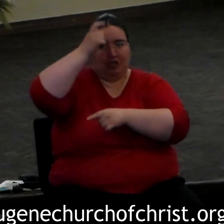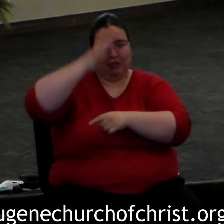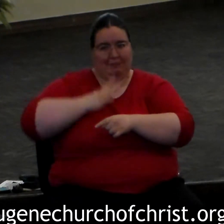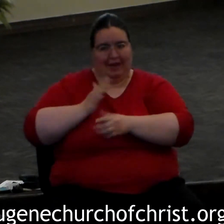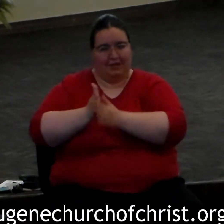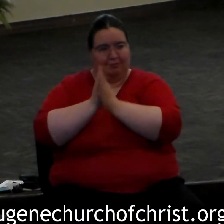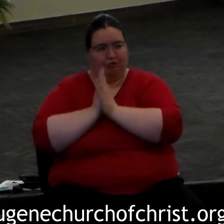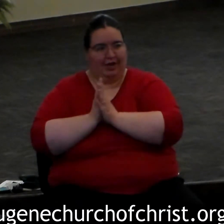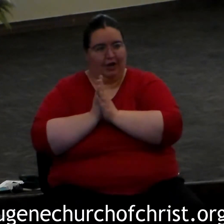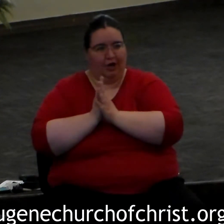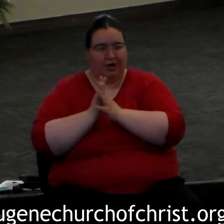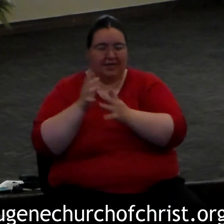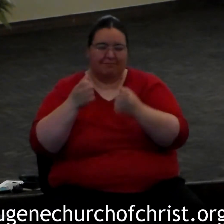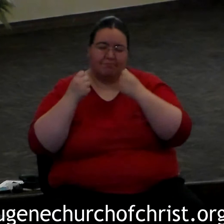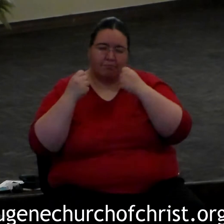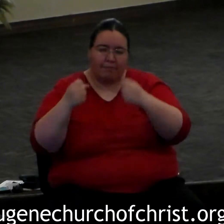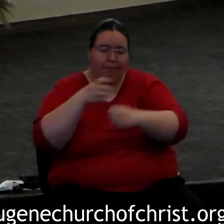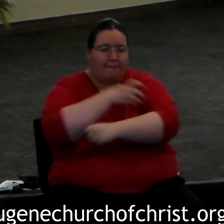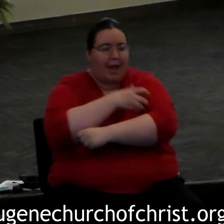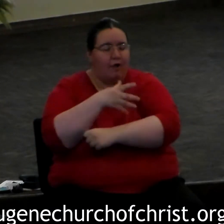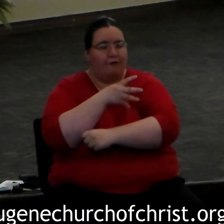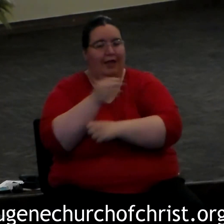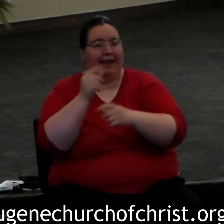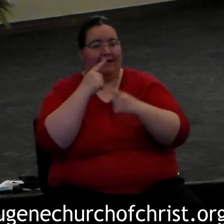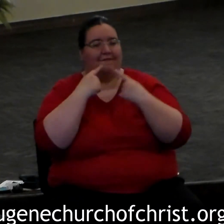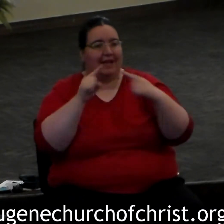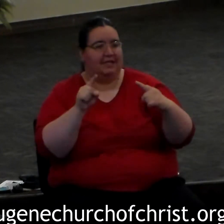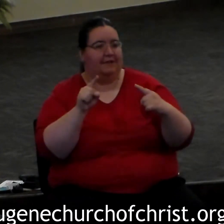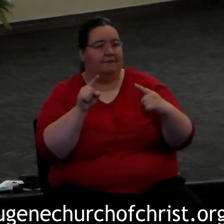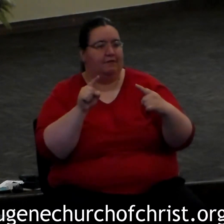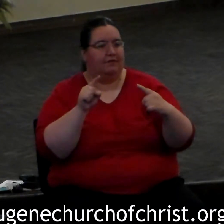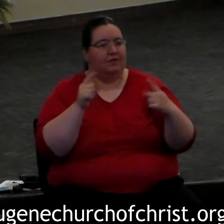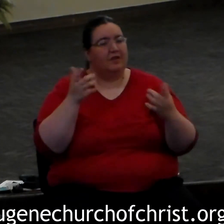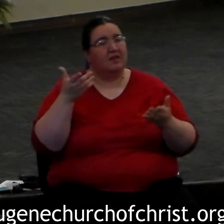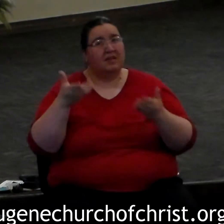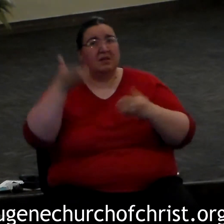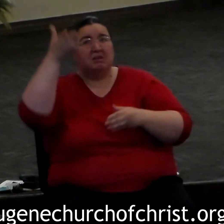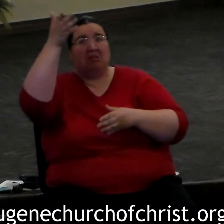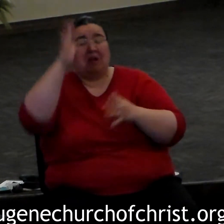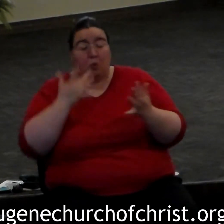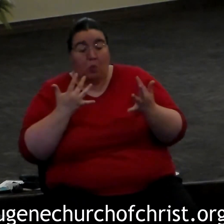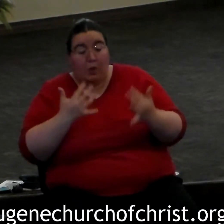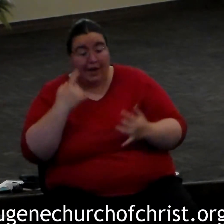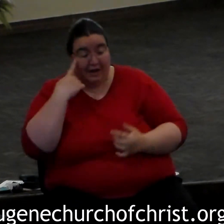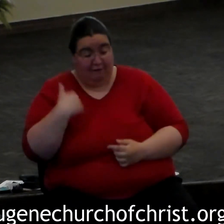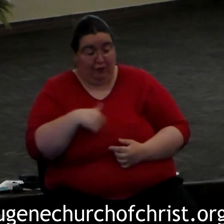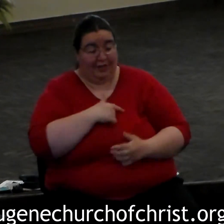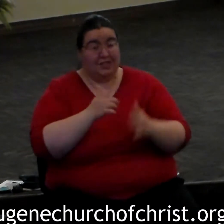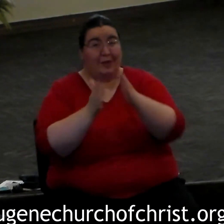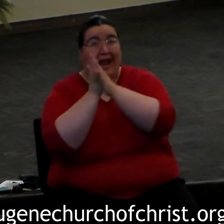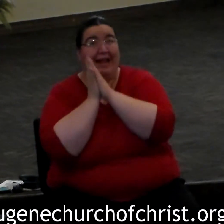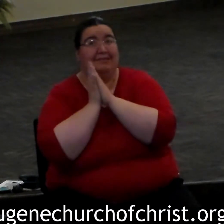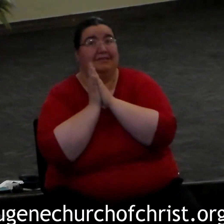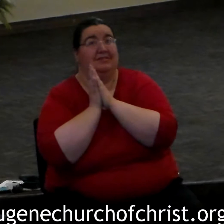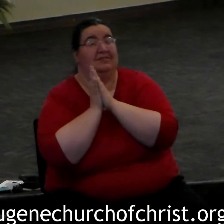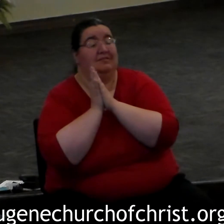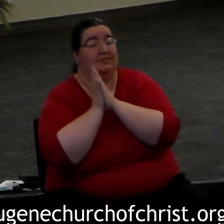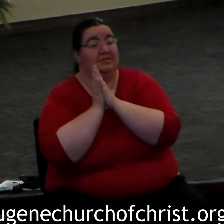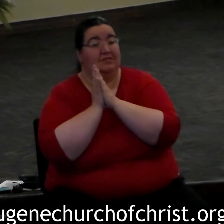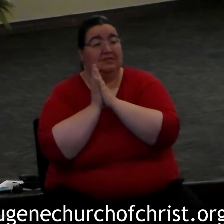ask? The way Matthew puts it, ask and it will be given to you. Is he waiting for us to ask so that he can heal, so that he